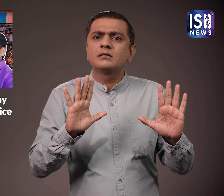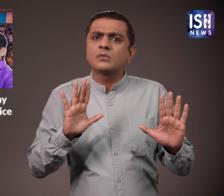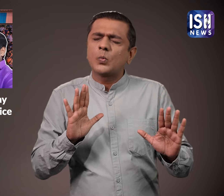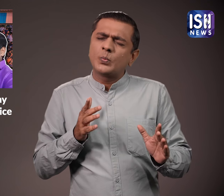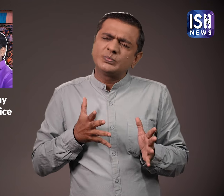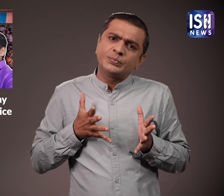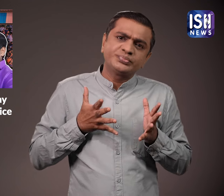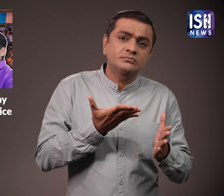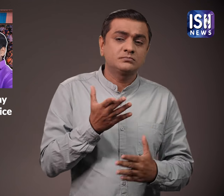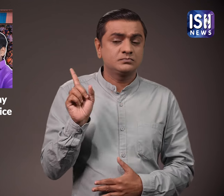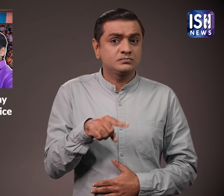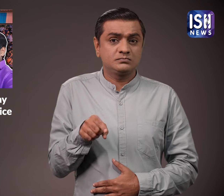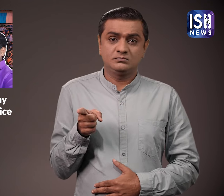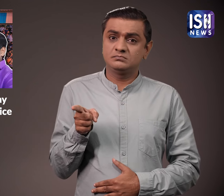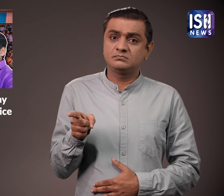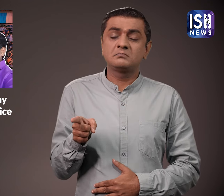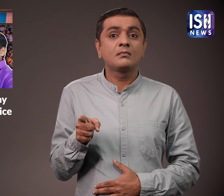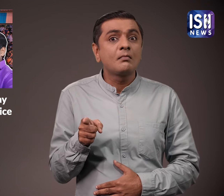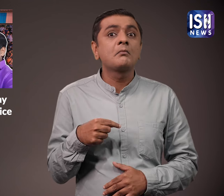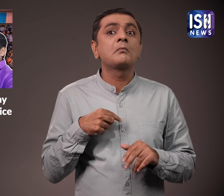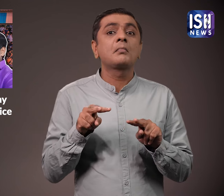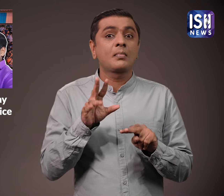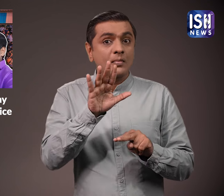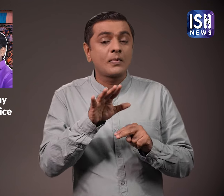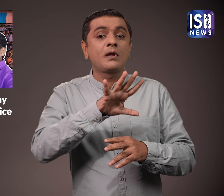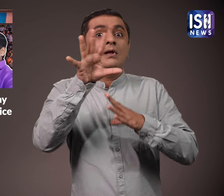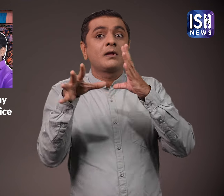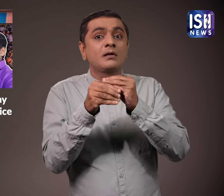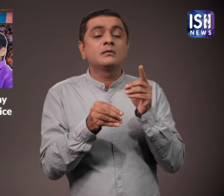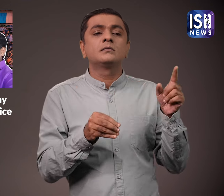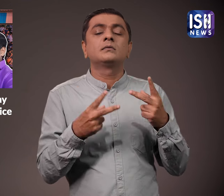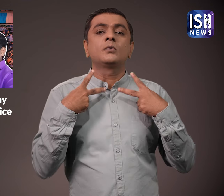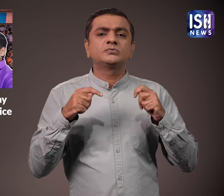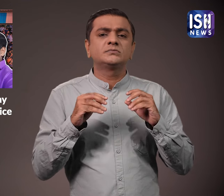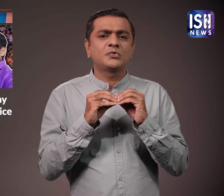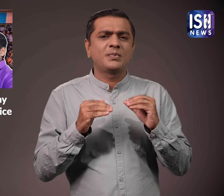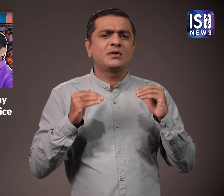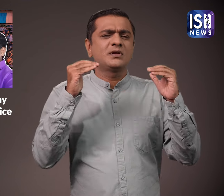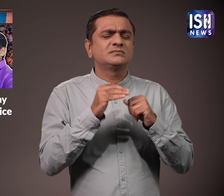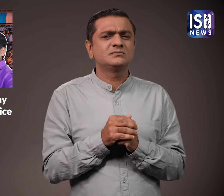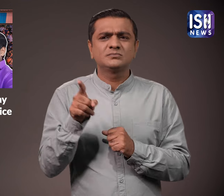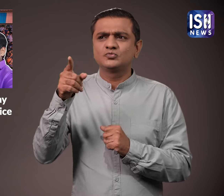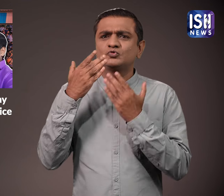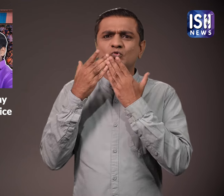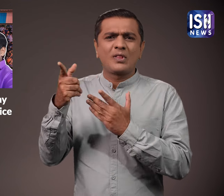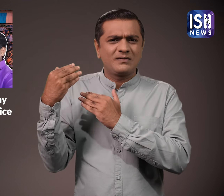traumatic. Recording the statement is fine, but they should not be harassed. Additionally, the Bombay High Court said that the school